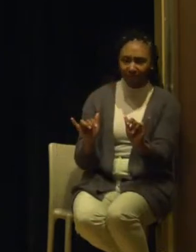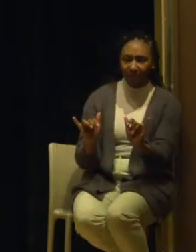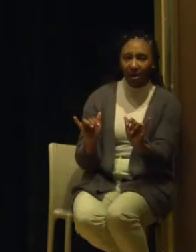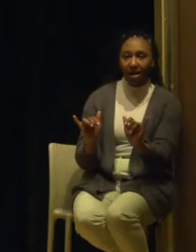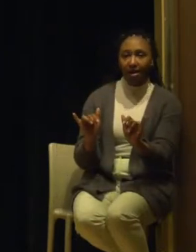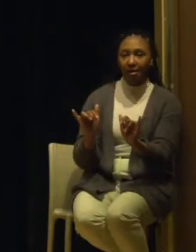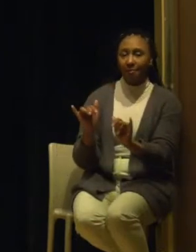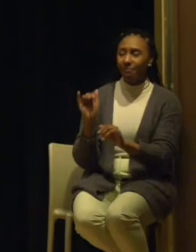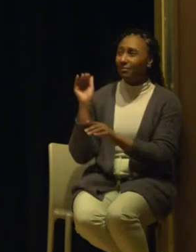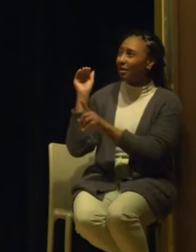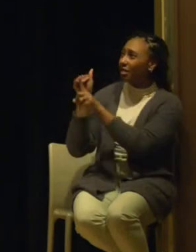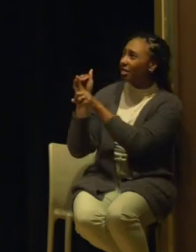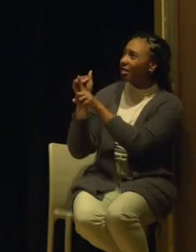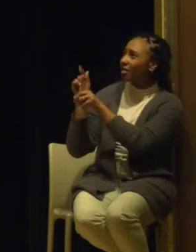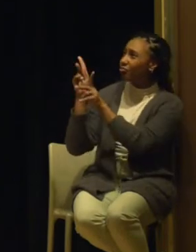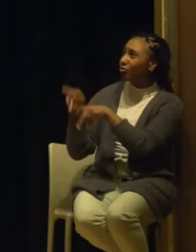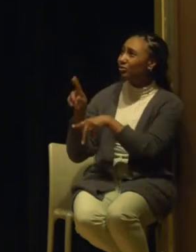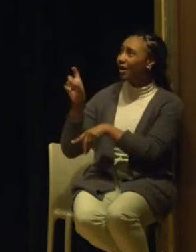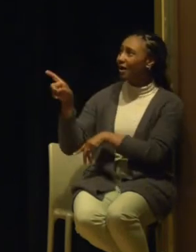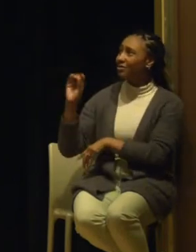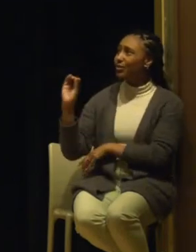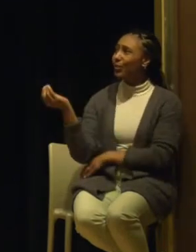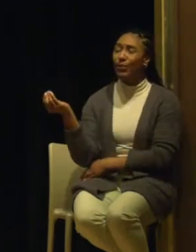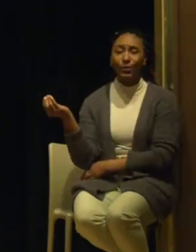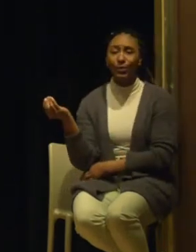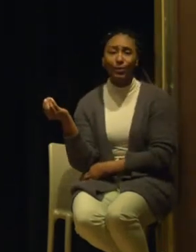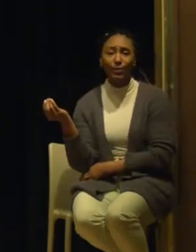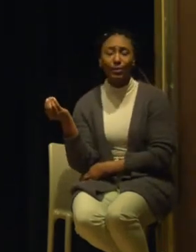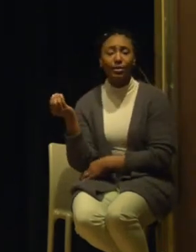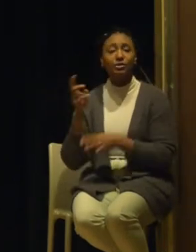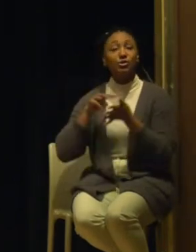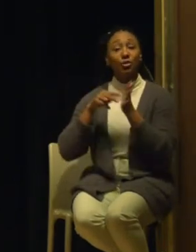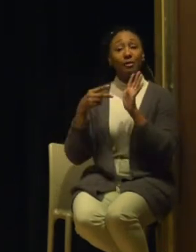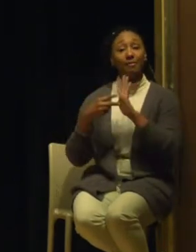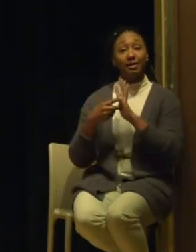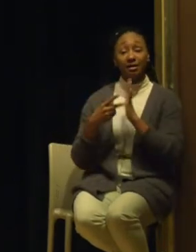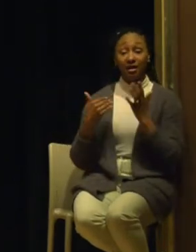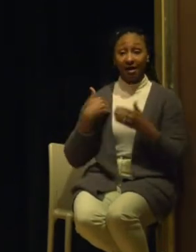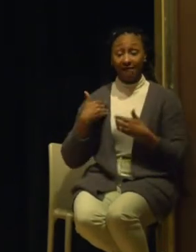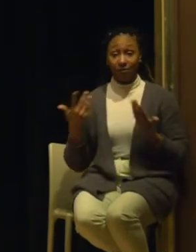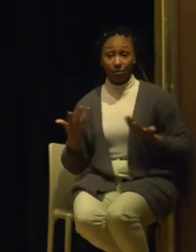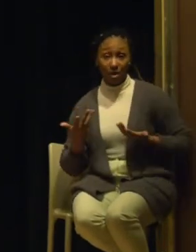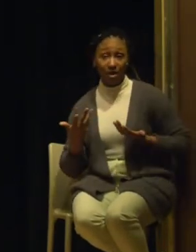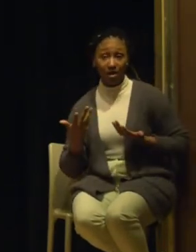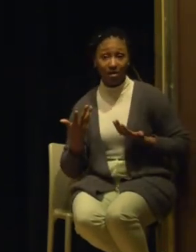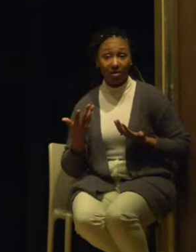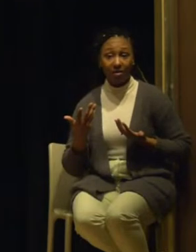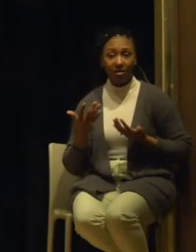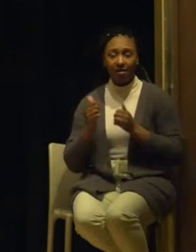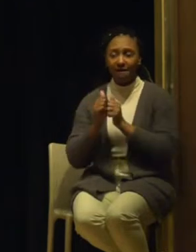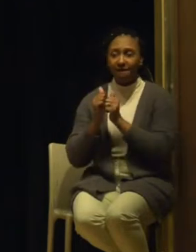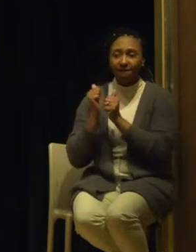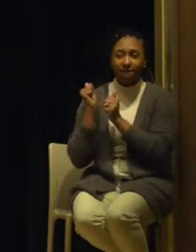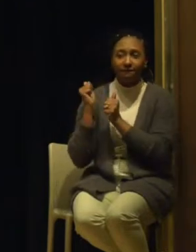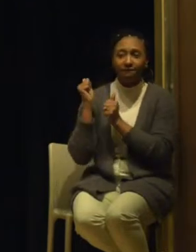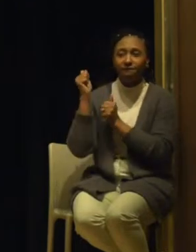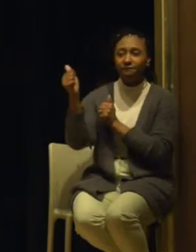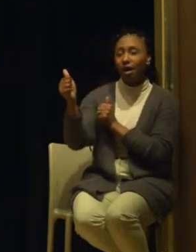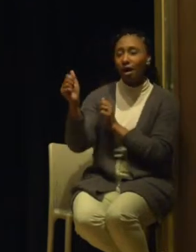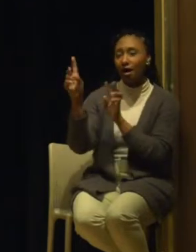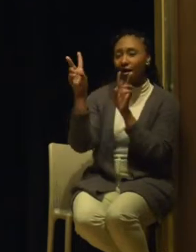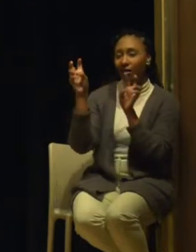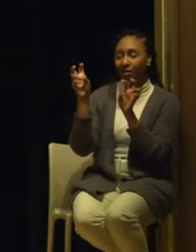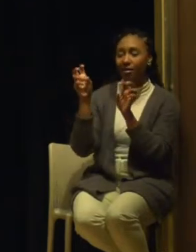to ask. And so I have what I call far away